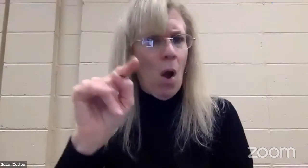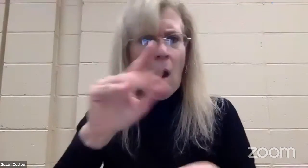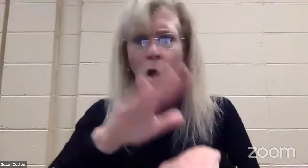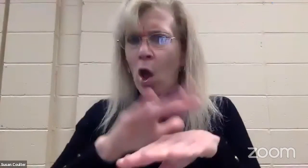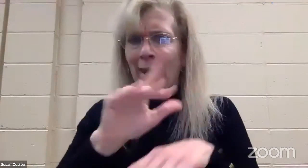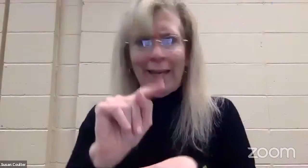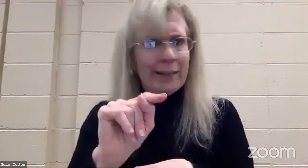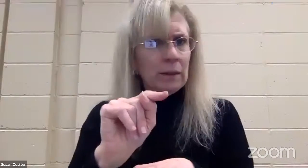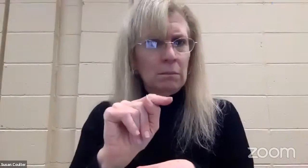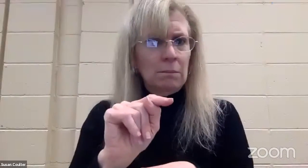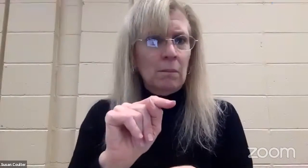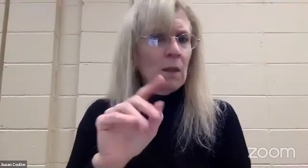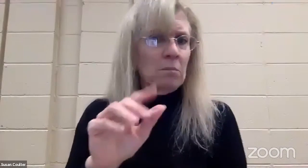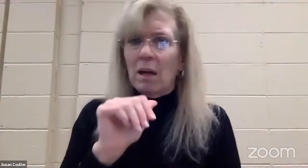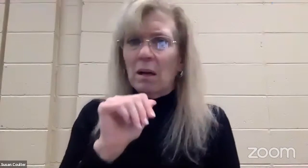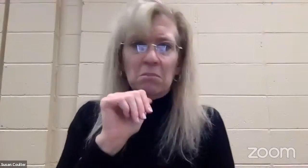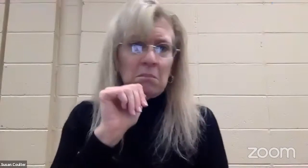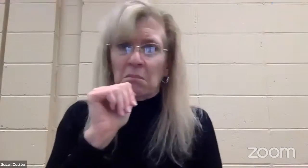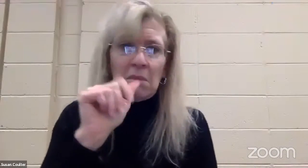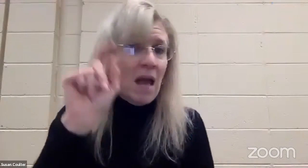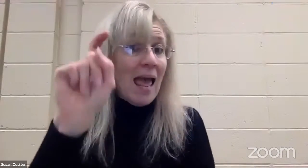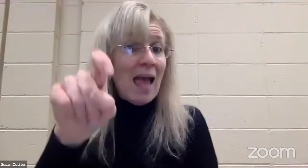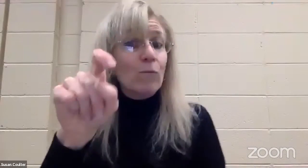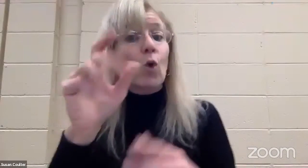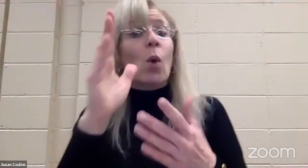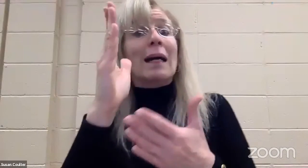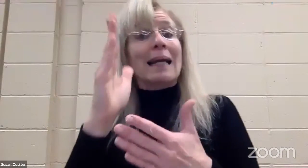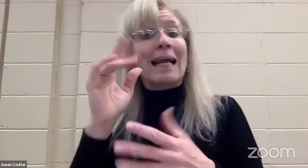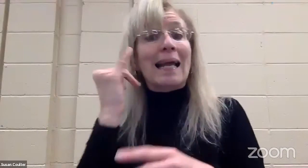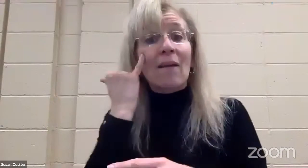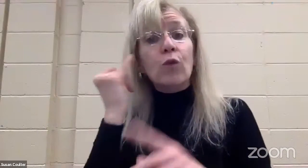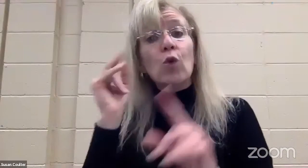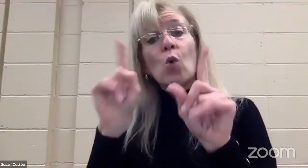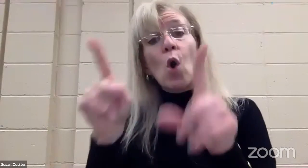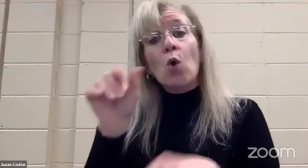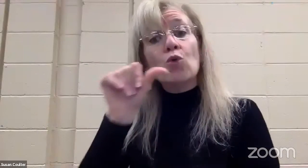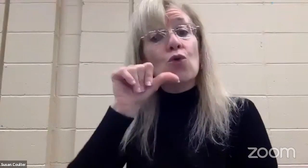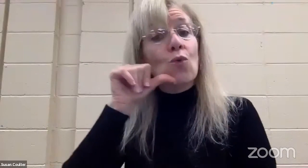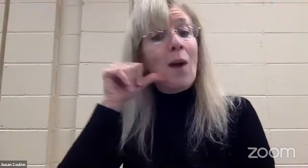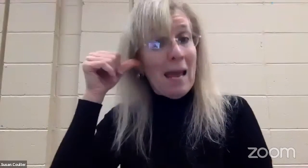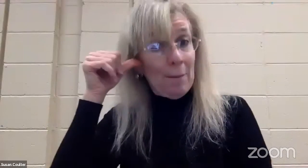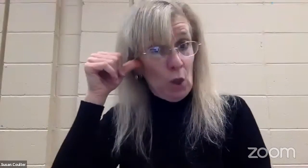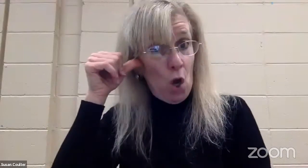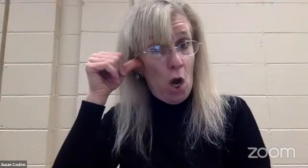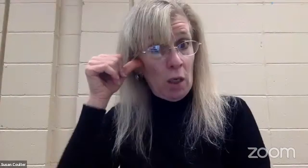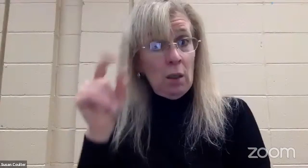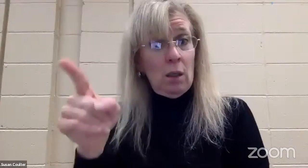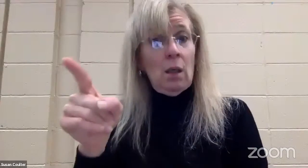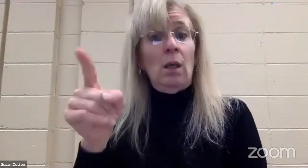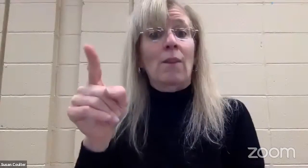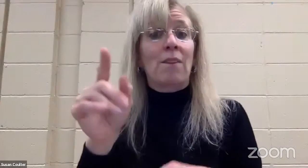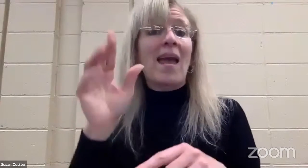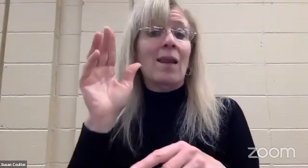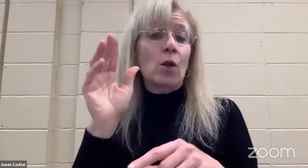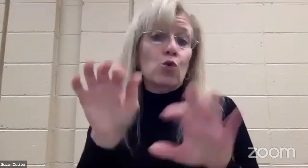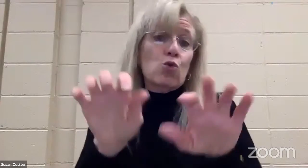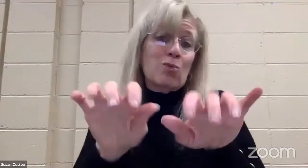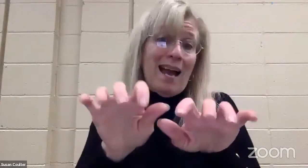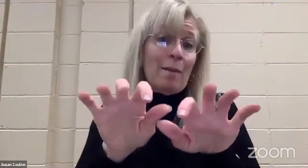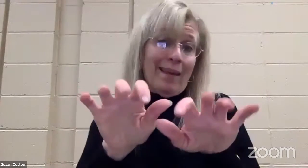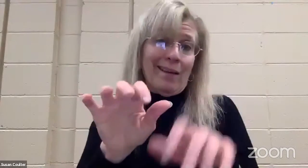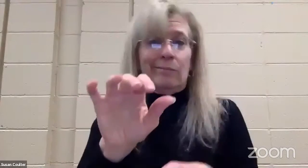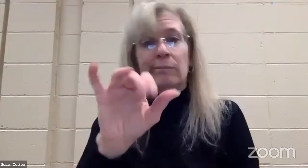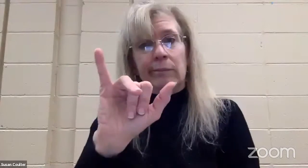Instant Pot on it, but now I have to. If you go to Amazon, then